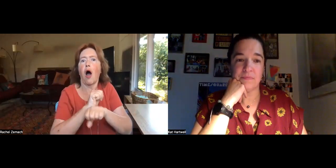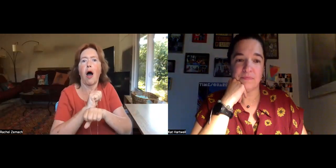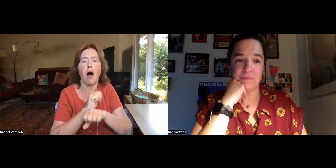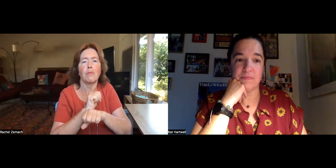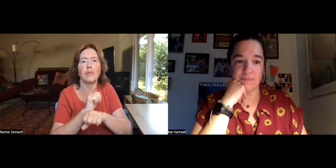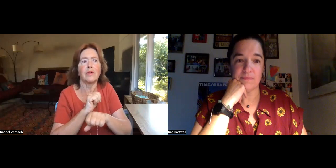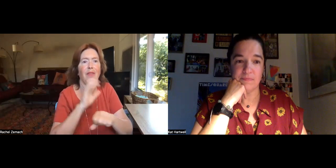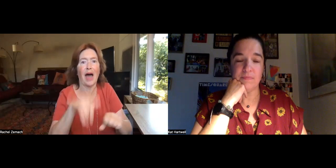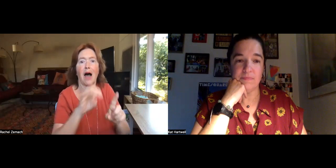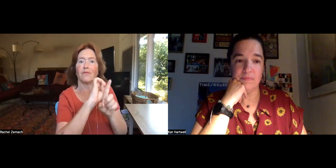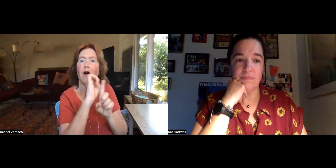Job.